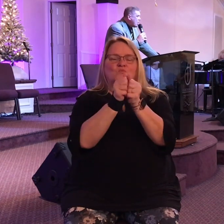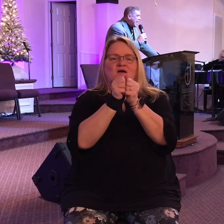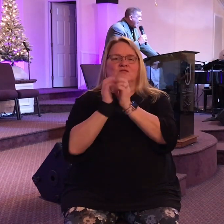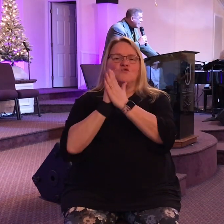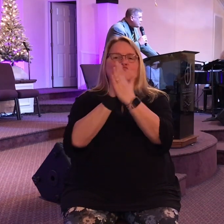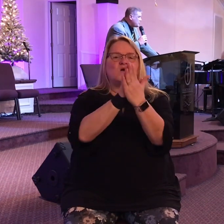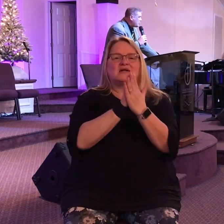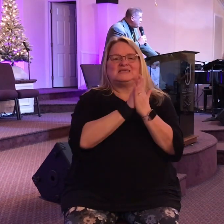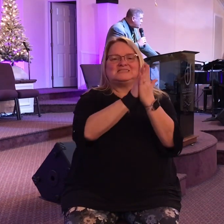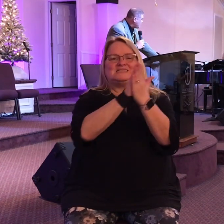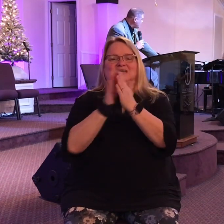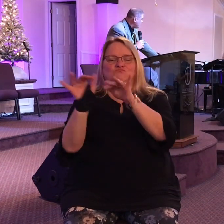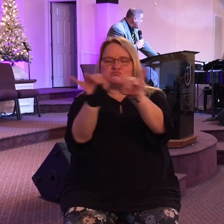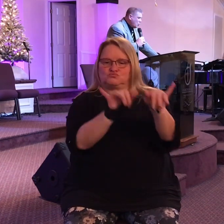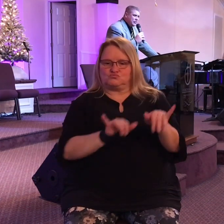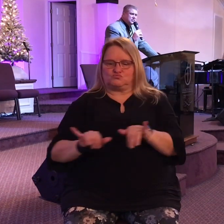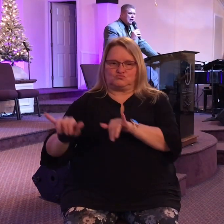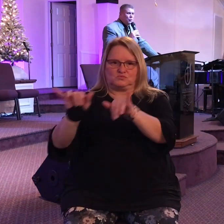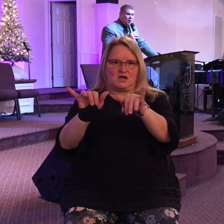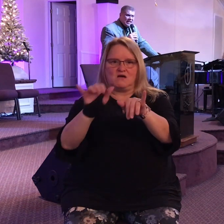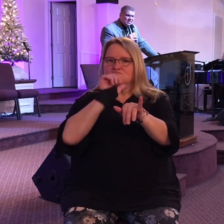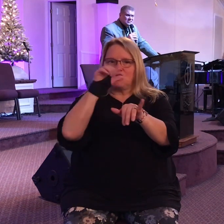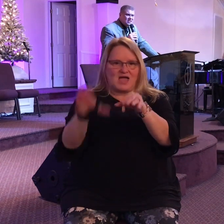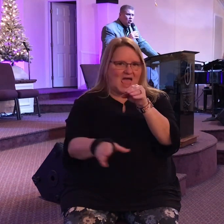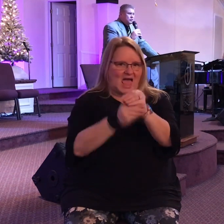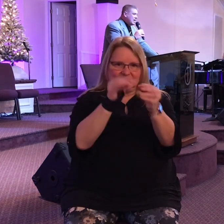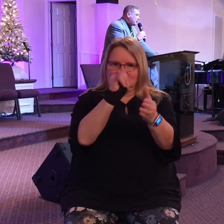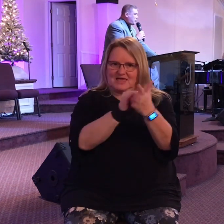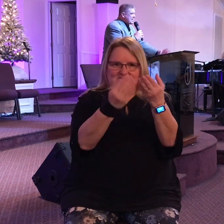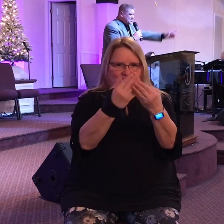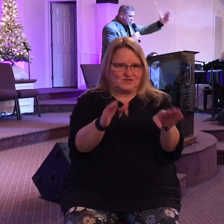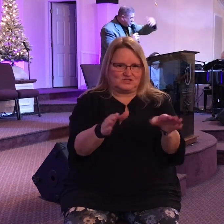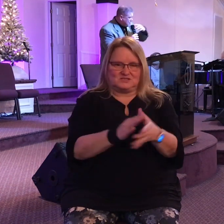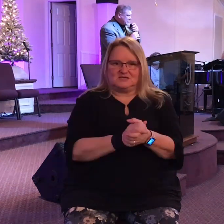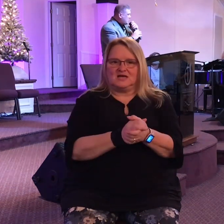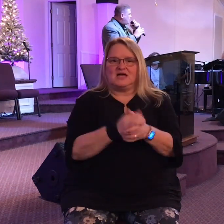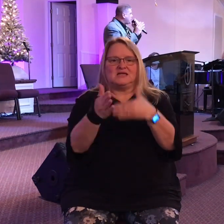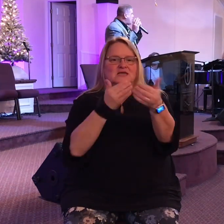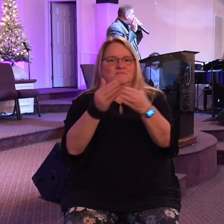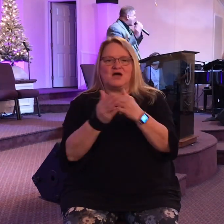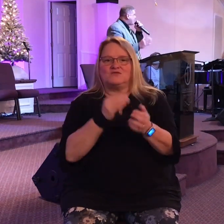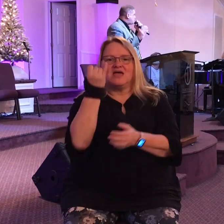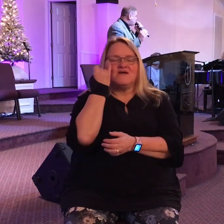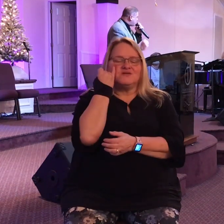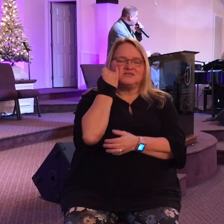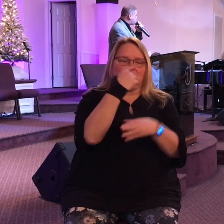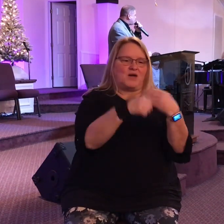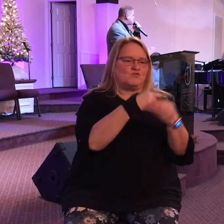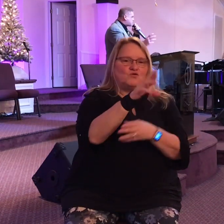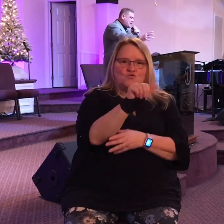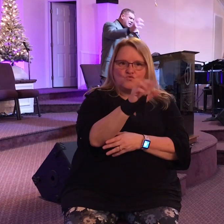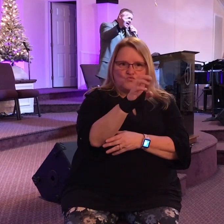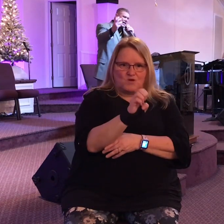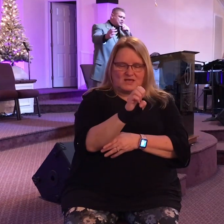to not add to the division? Whether it's about race or Democrats and Republicans, can we not add to the